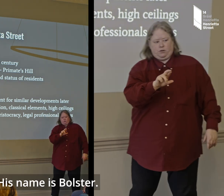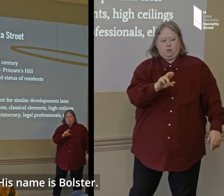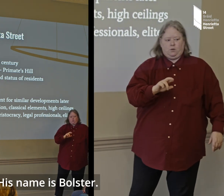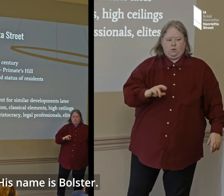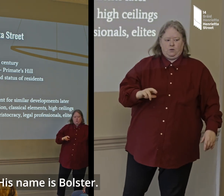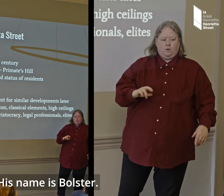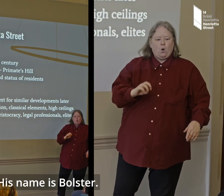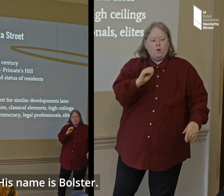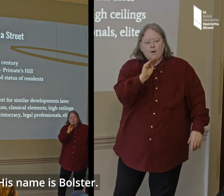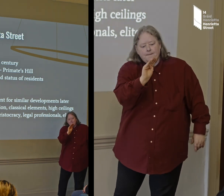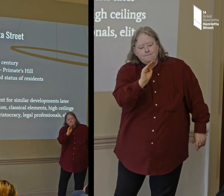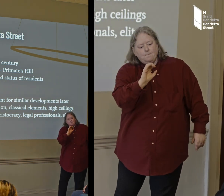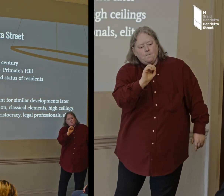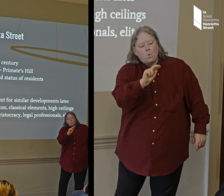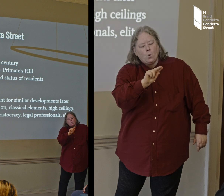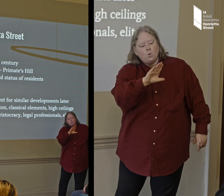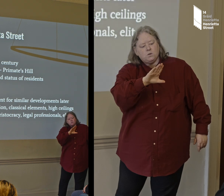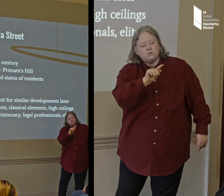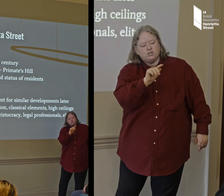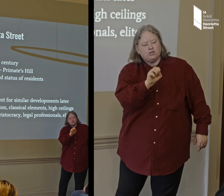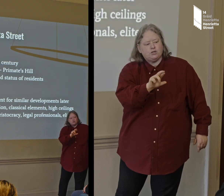His name is Bolter.